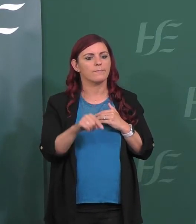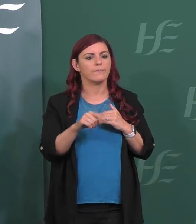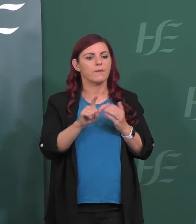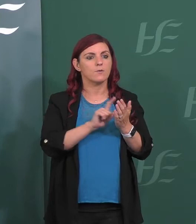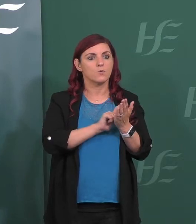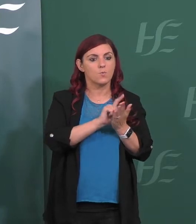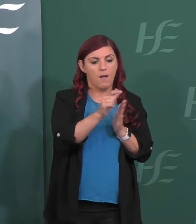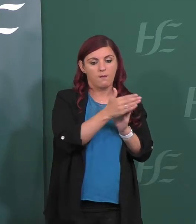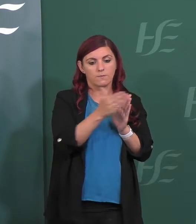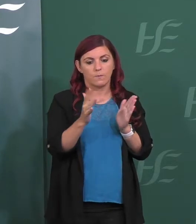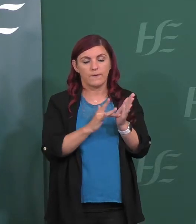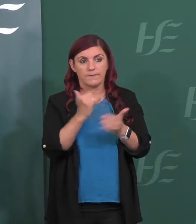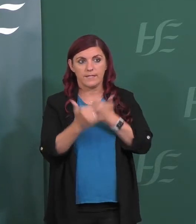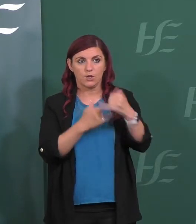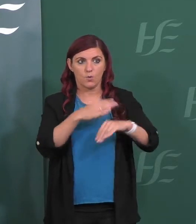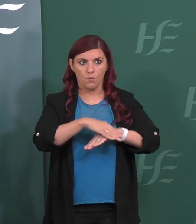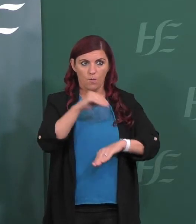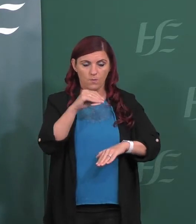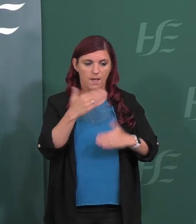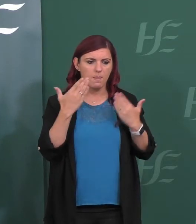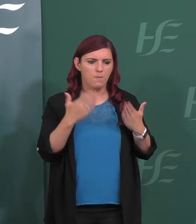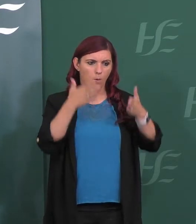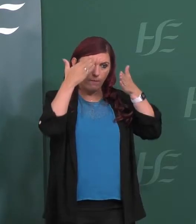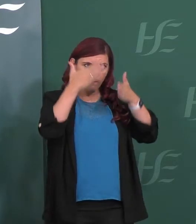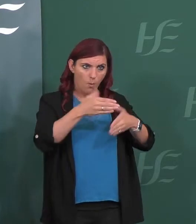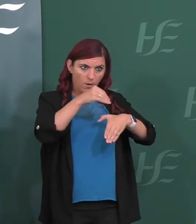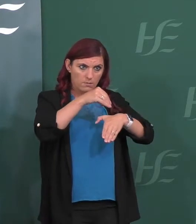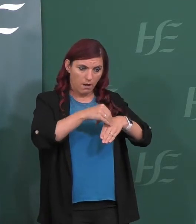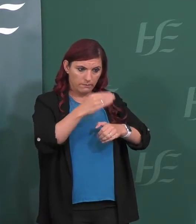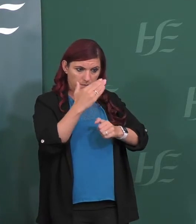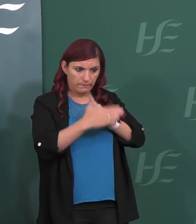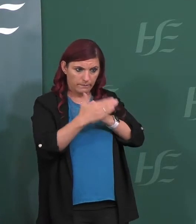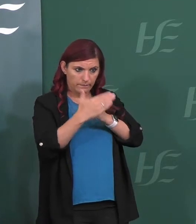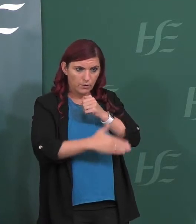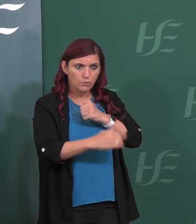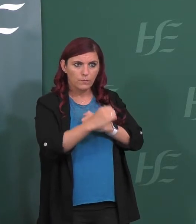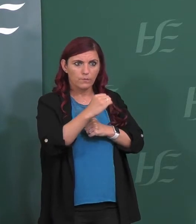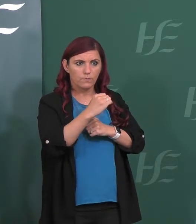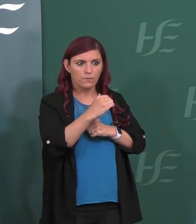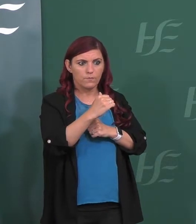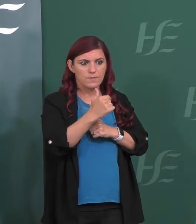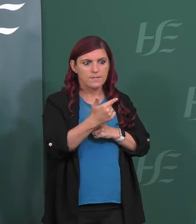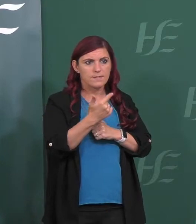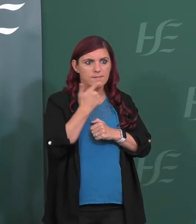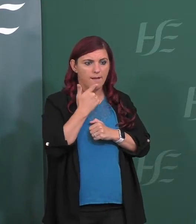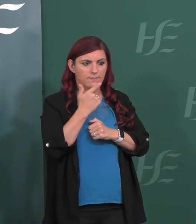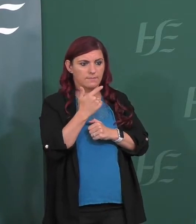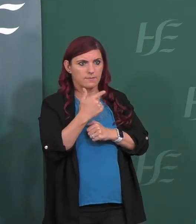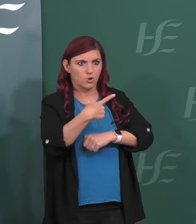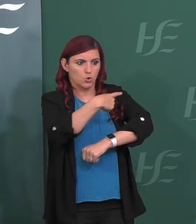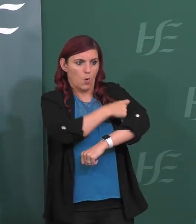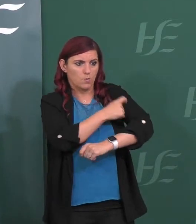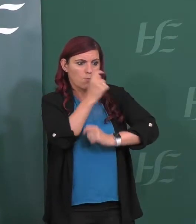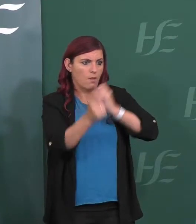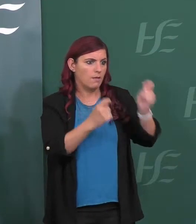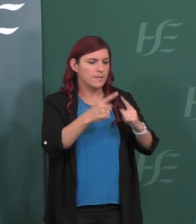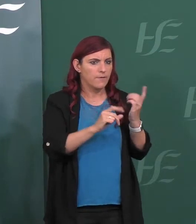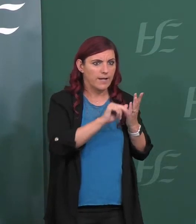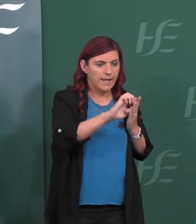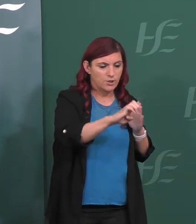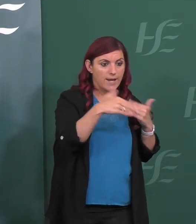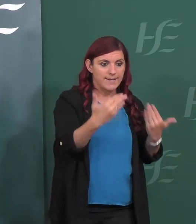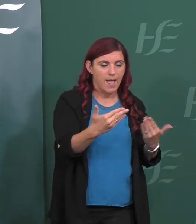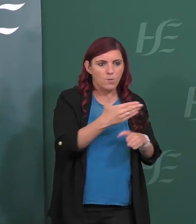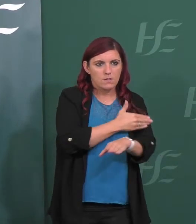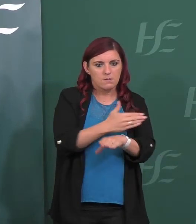12 to 15-year-olds, our current focus remains on completing the dose 2s throughout the ages, and as we are now moving into